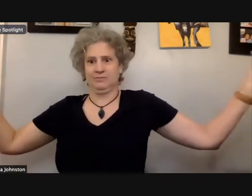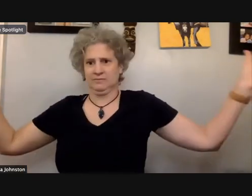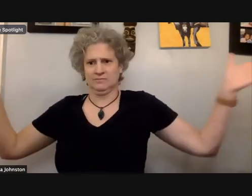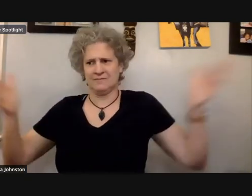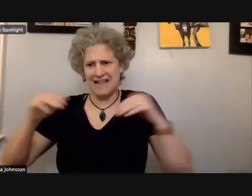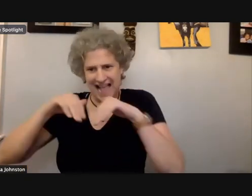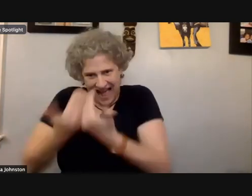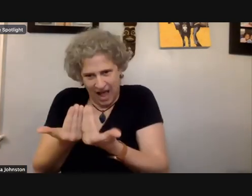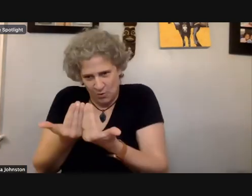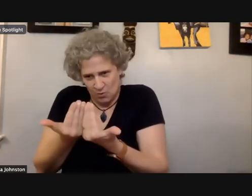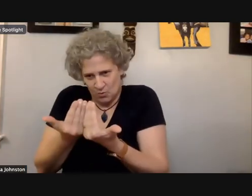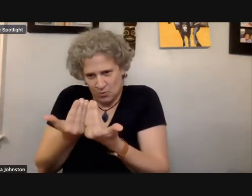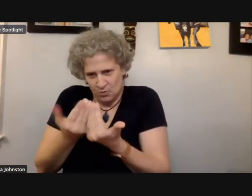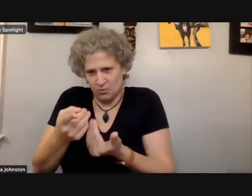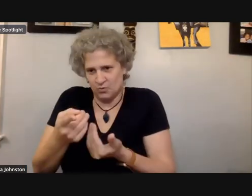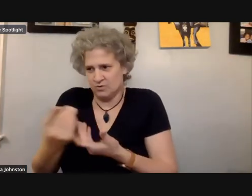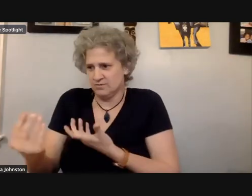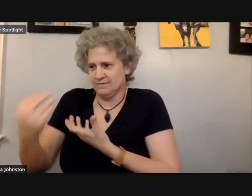Okay, so